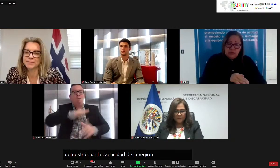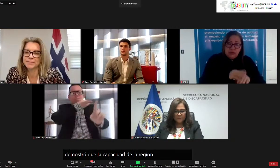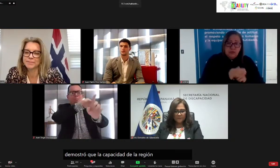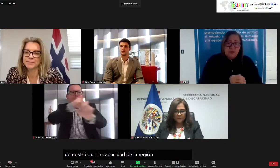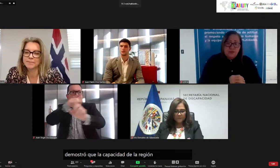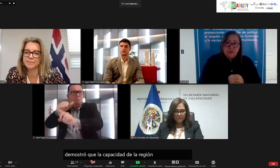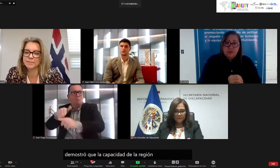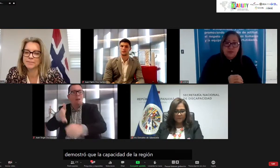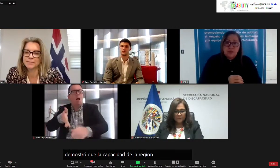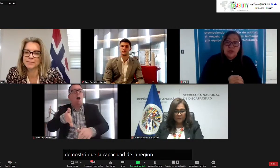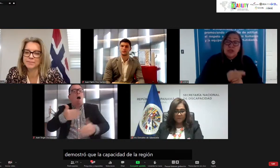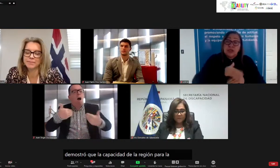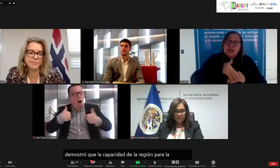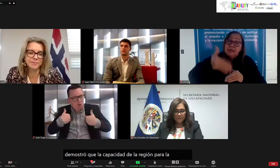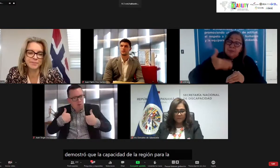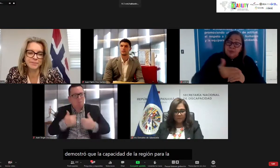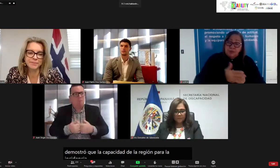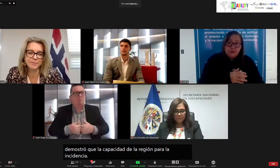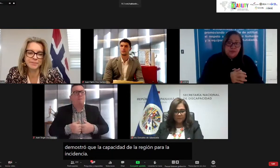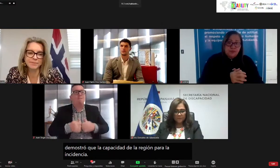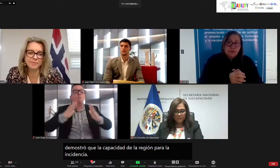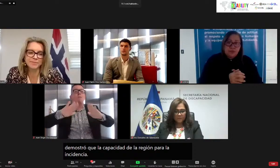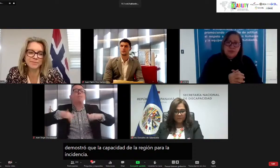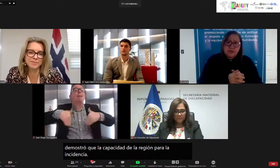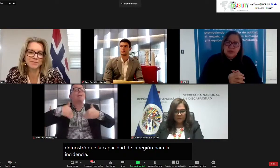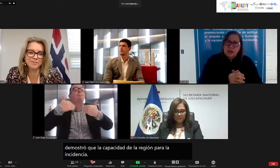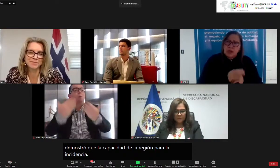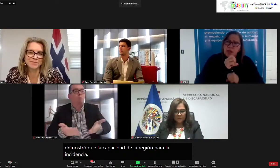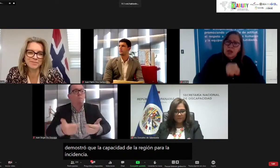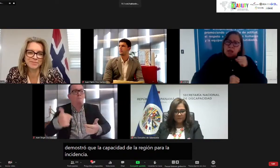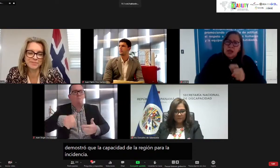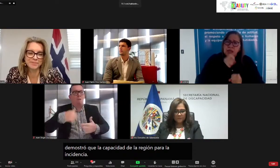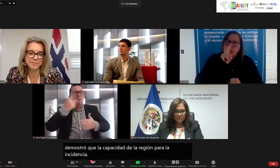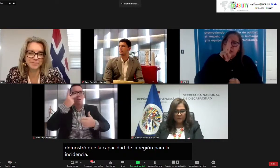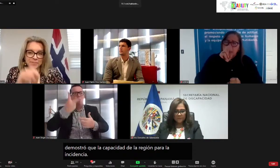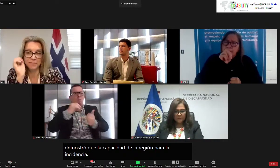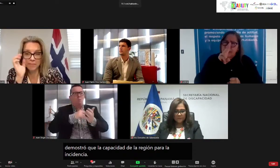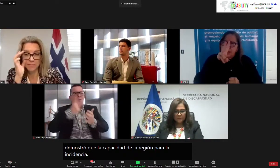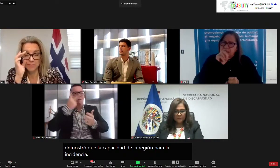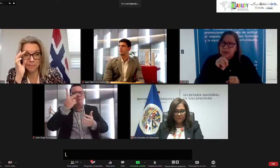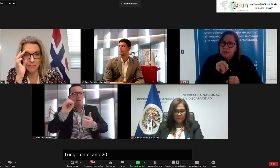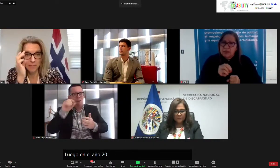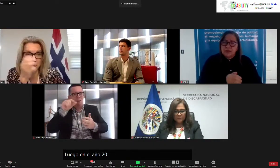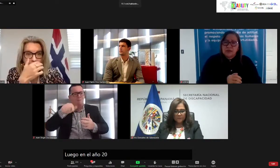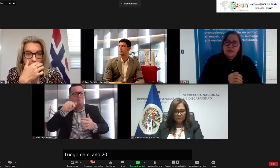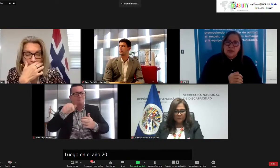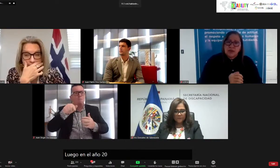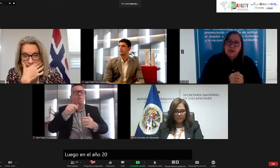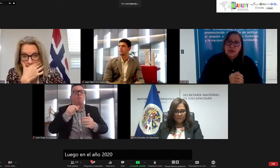for incidents so afterwards during 2020